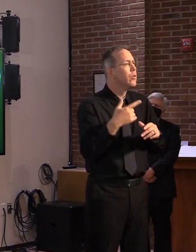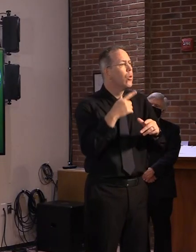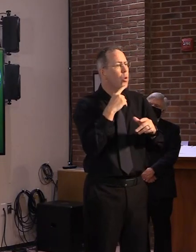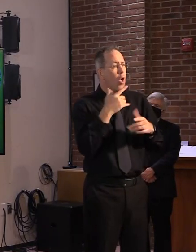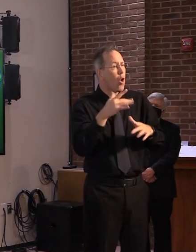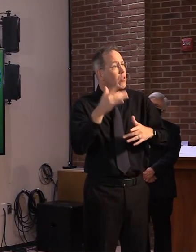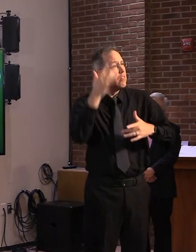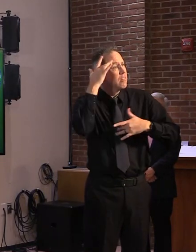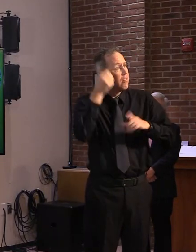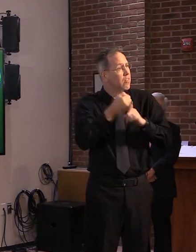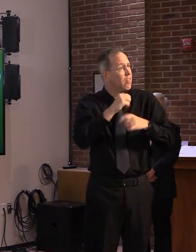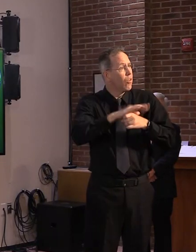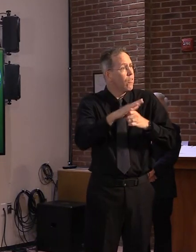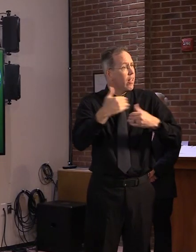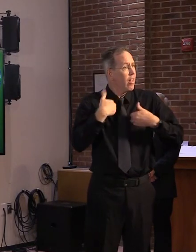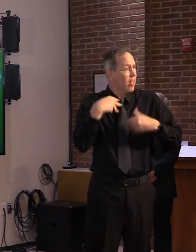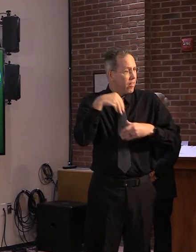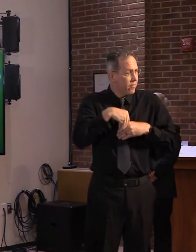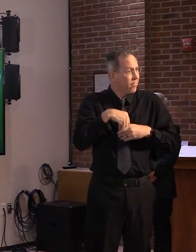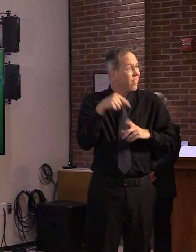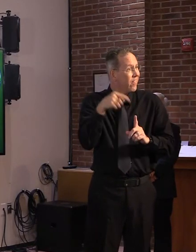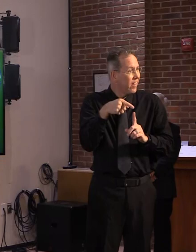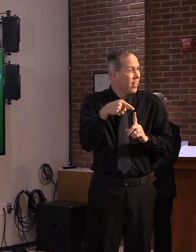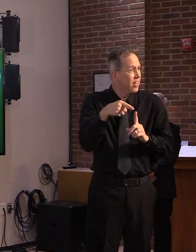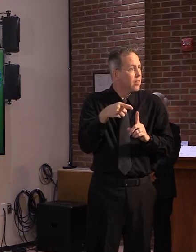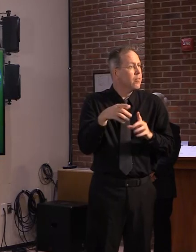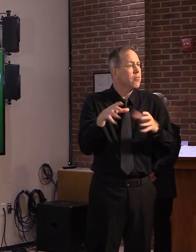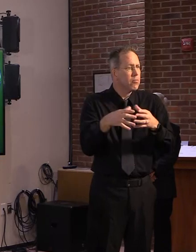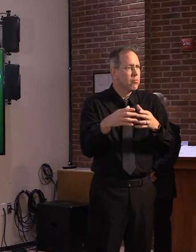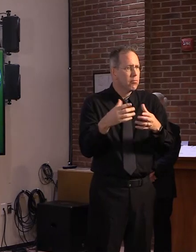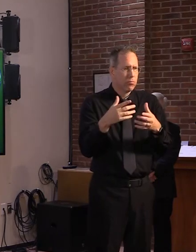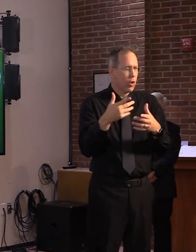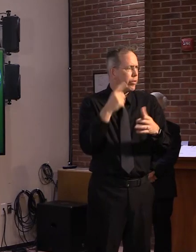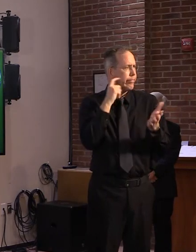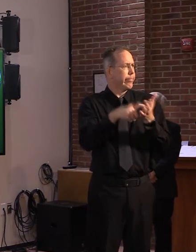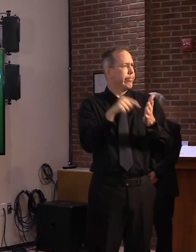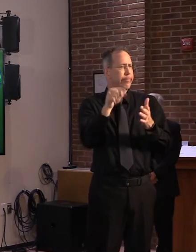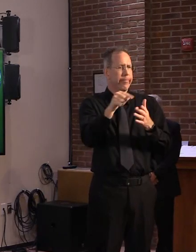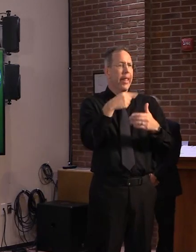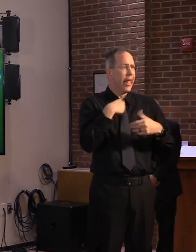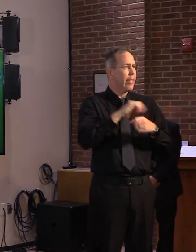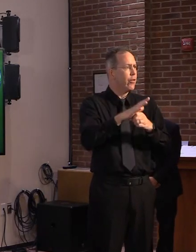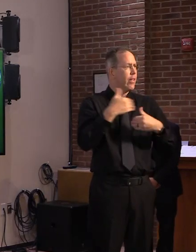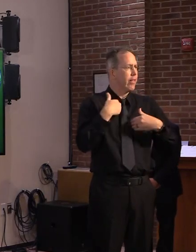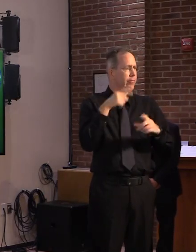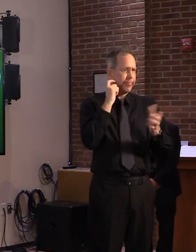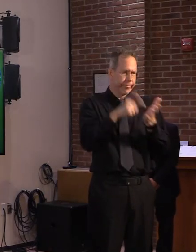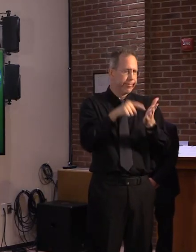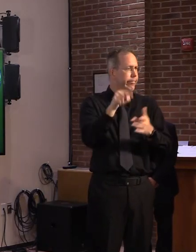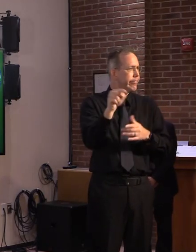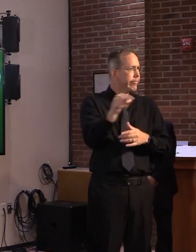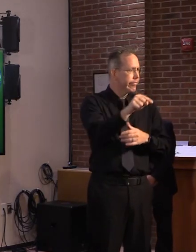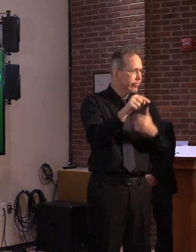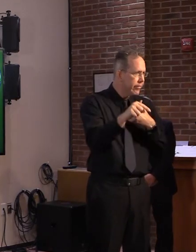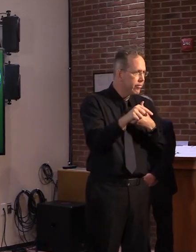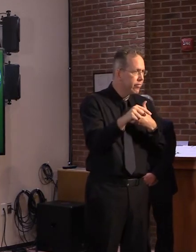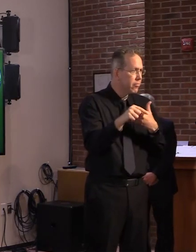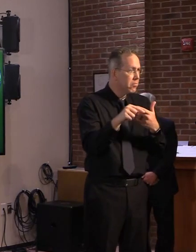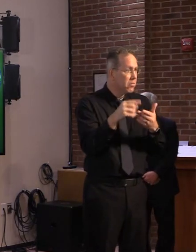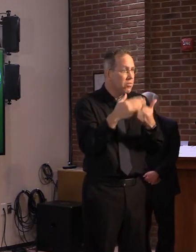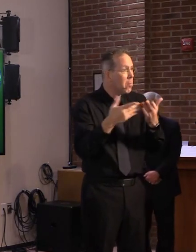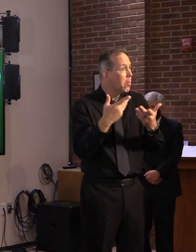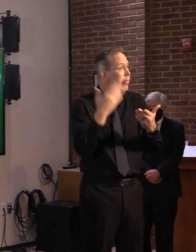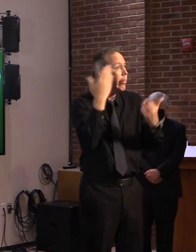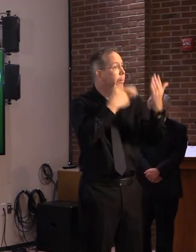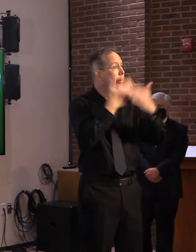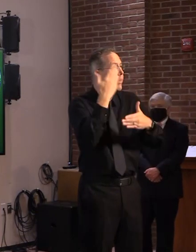disease, and that's why some of them are concerned about the utilization of their healthcare system. So it's a little different proposition, if